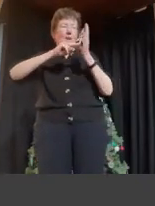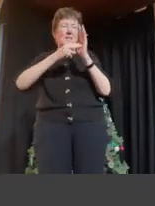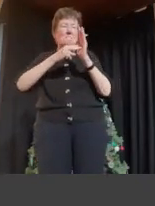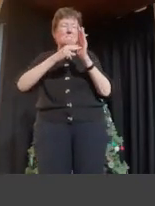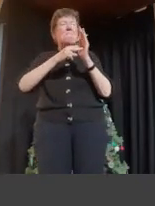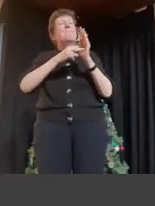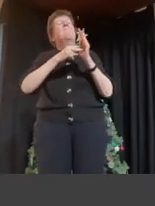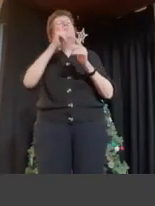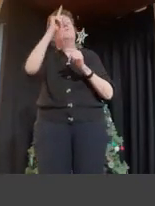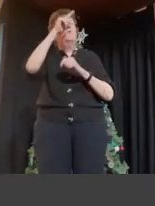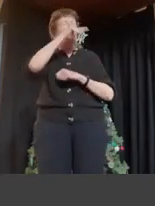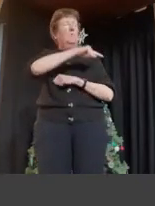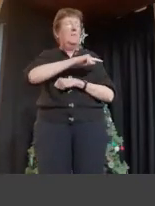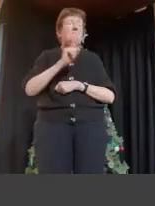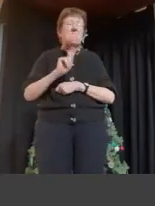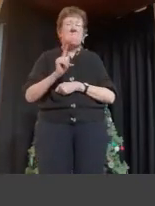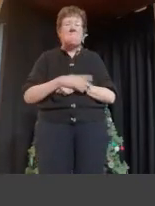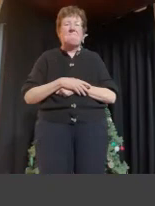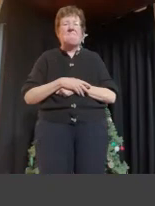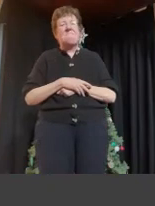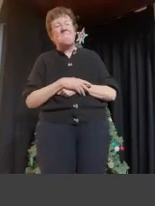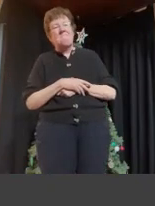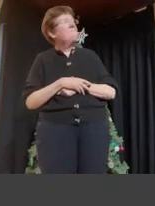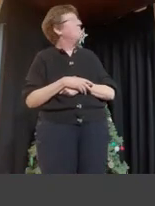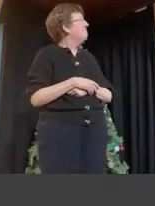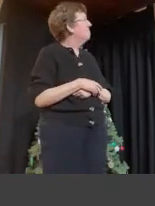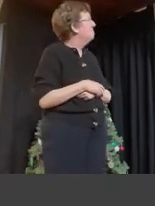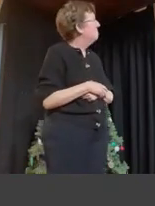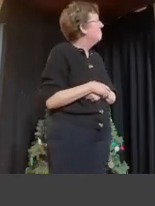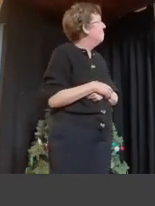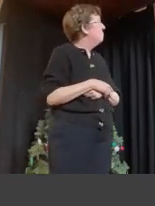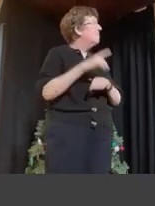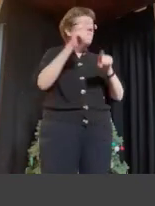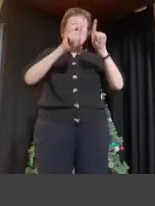findings. In terms of approaches, we found that they were varied